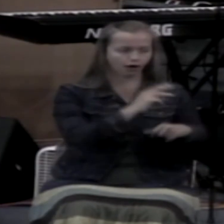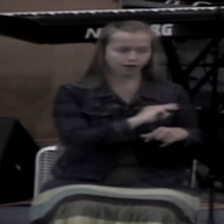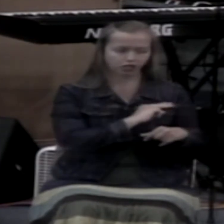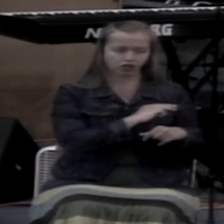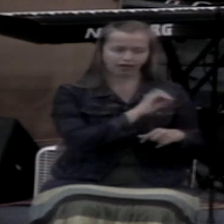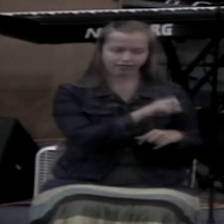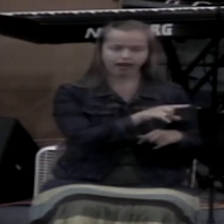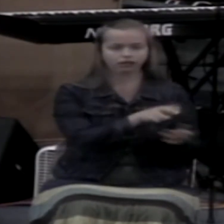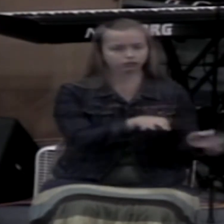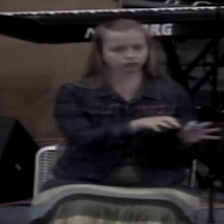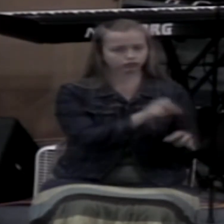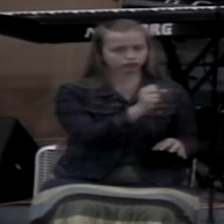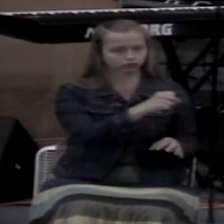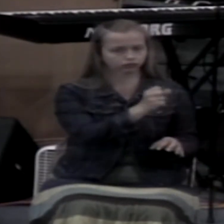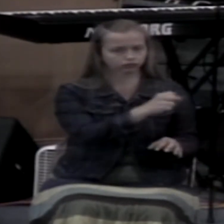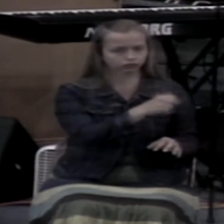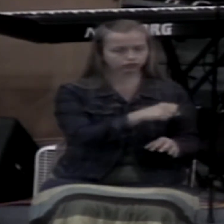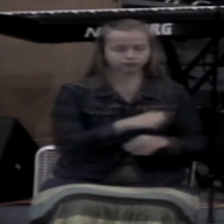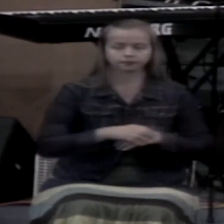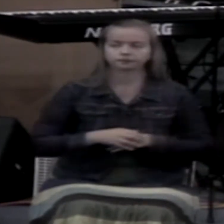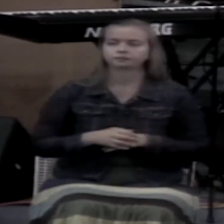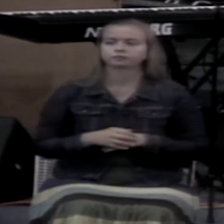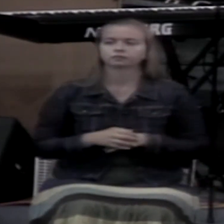nevertheless, we are believers of the scripture.